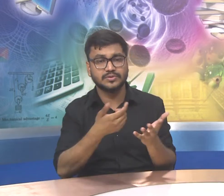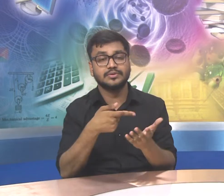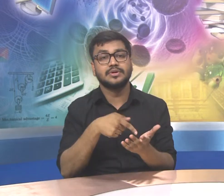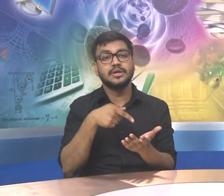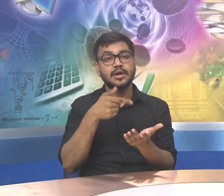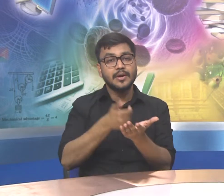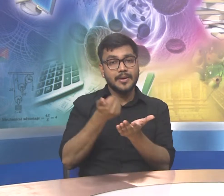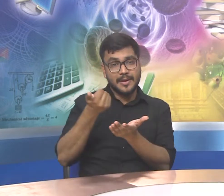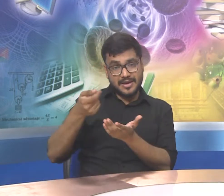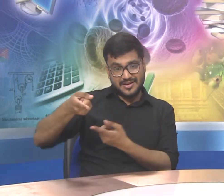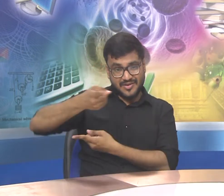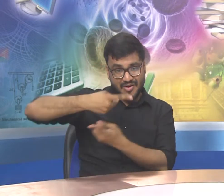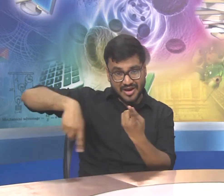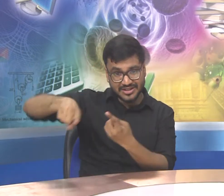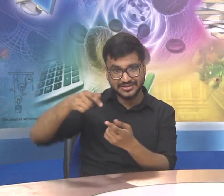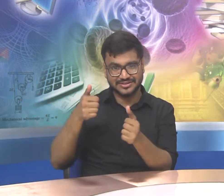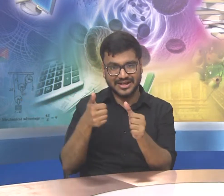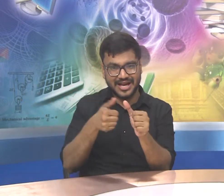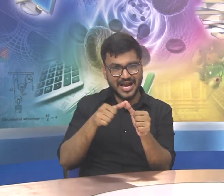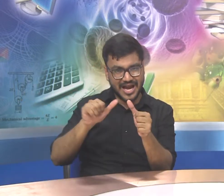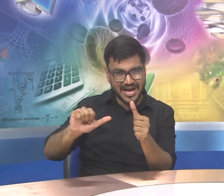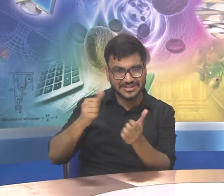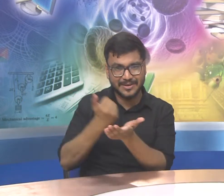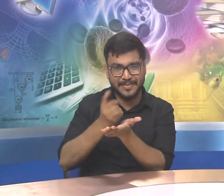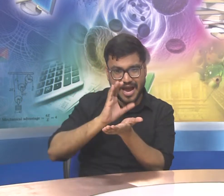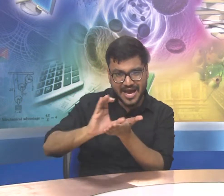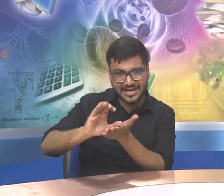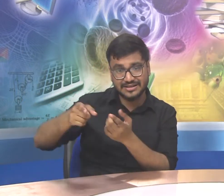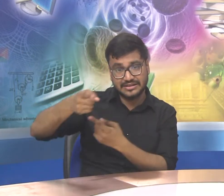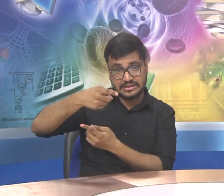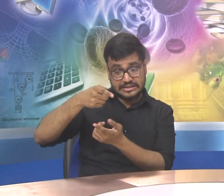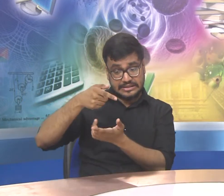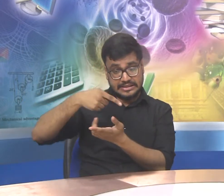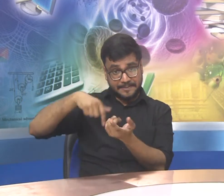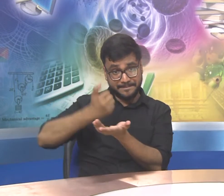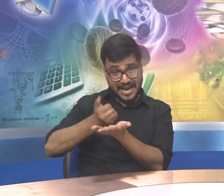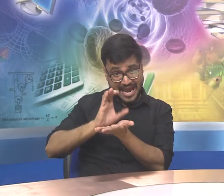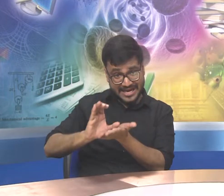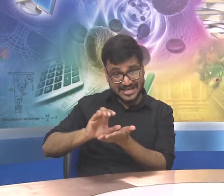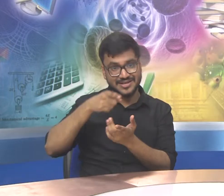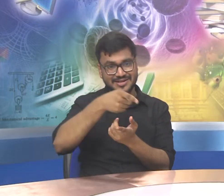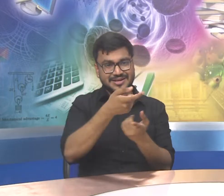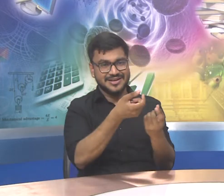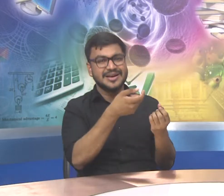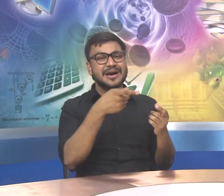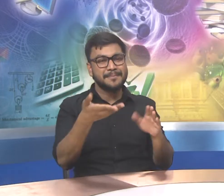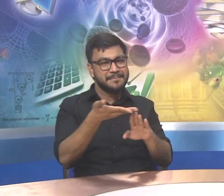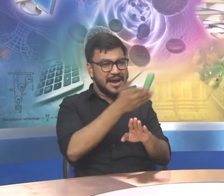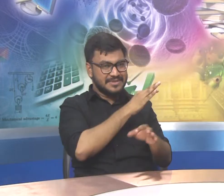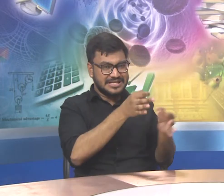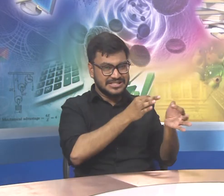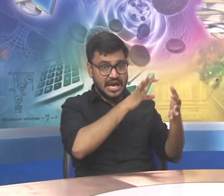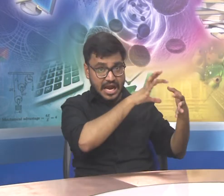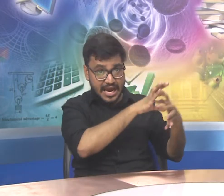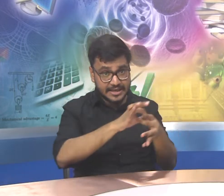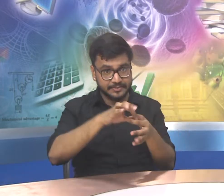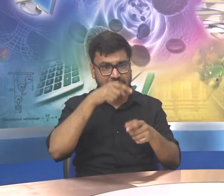So they need to have an account from which withdrawals can be made any number of